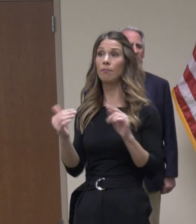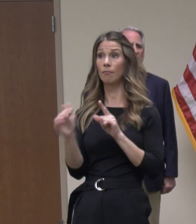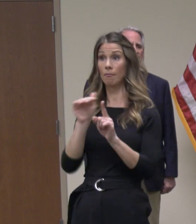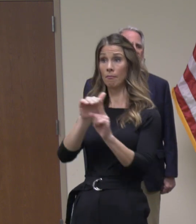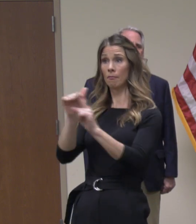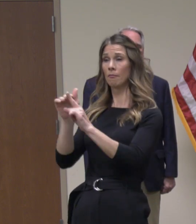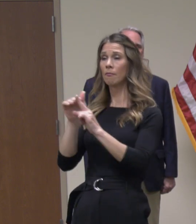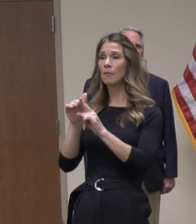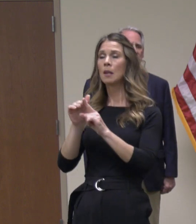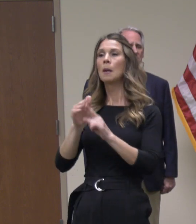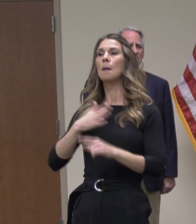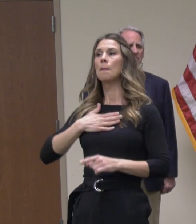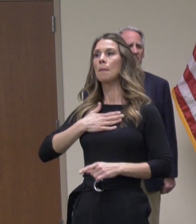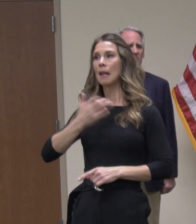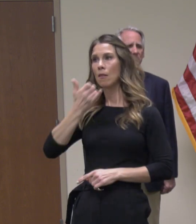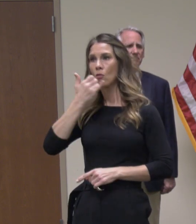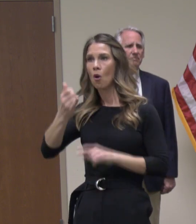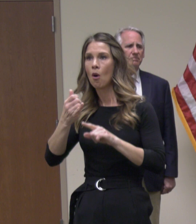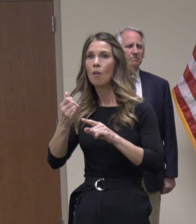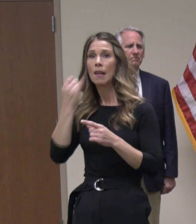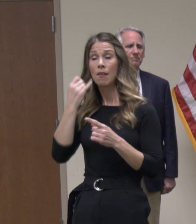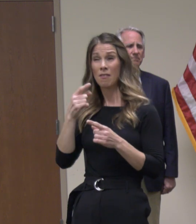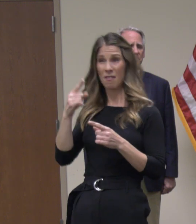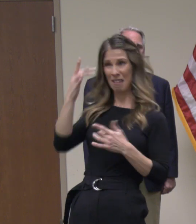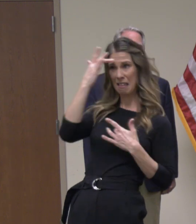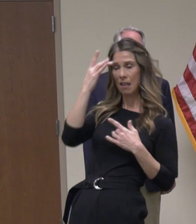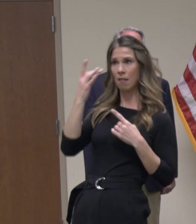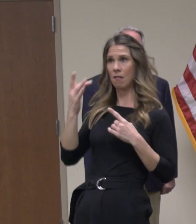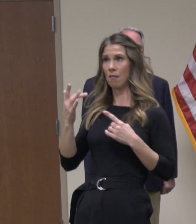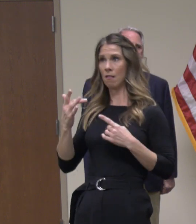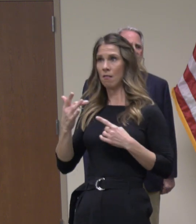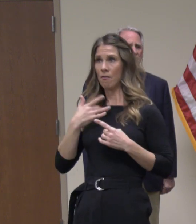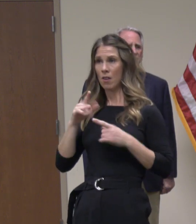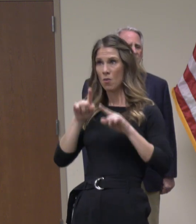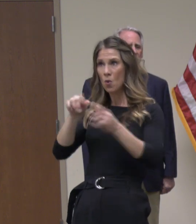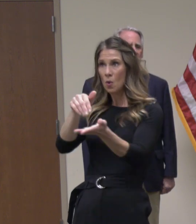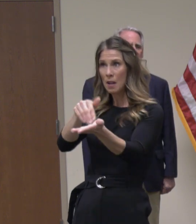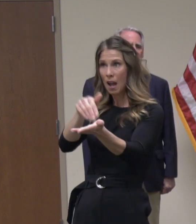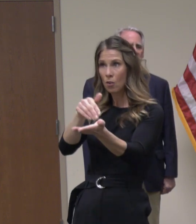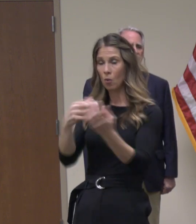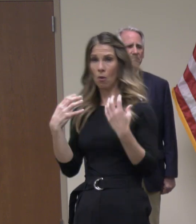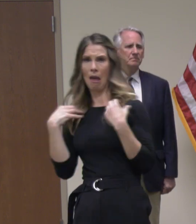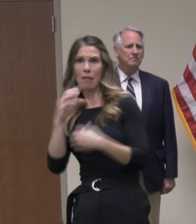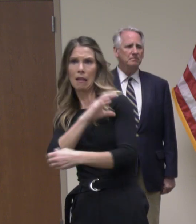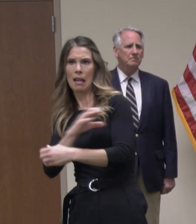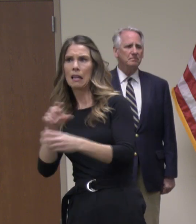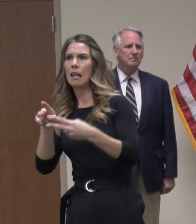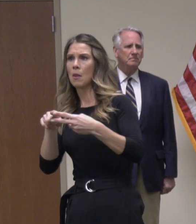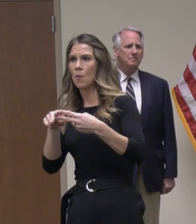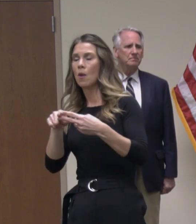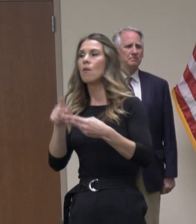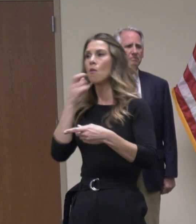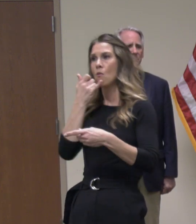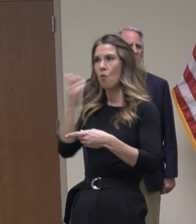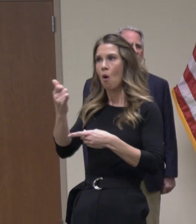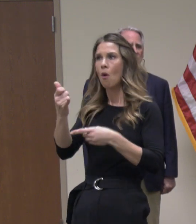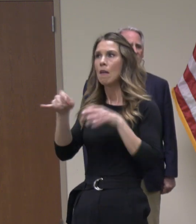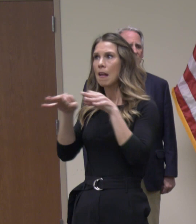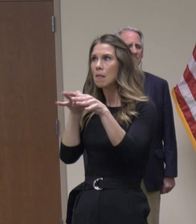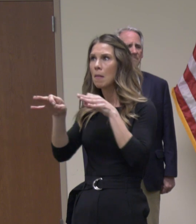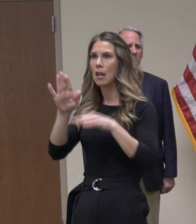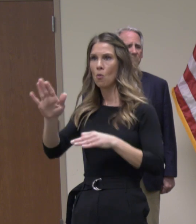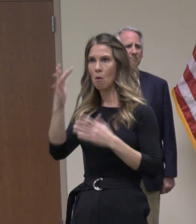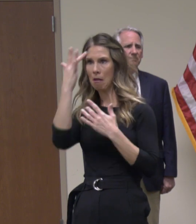ahead before showing up to any doctor's office or health clinic and share your symptoms with them, and they can prepare